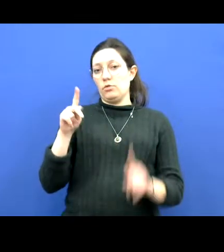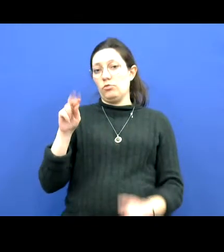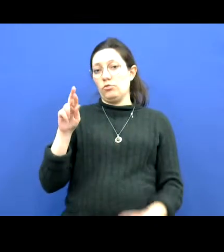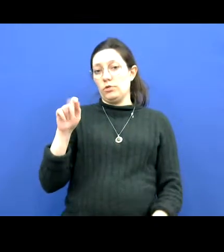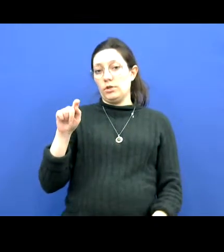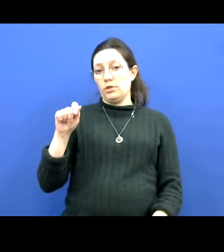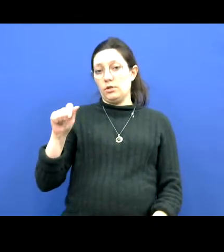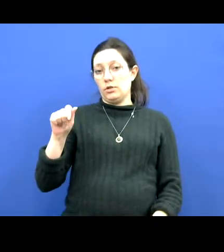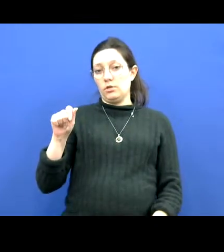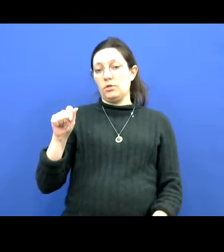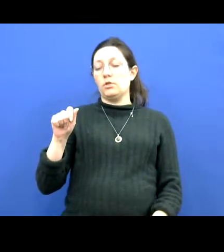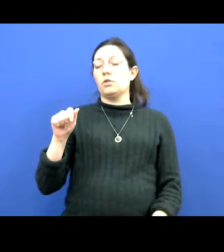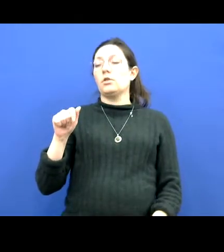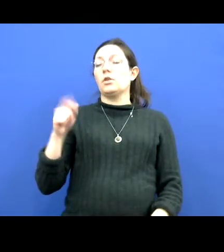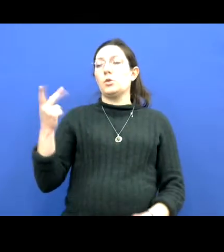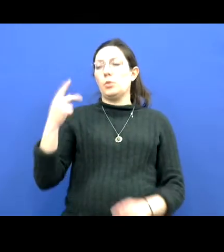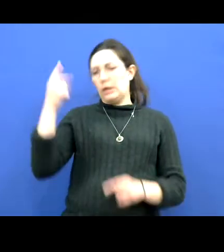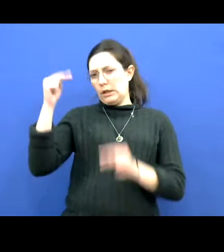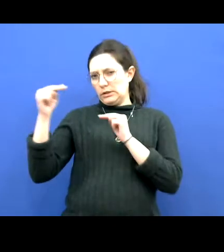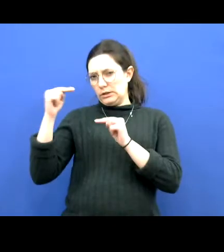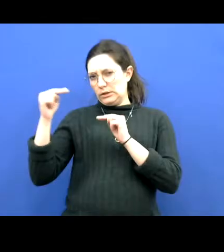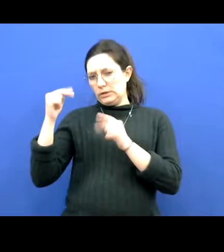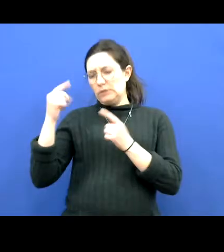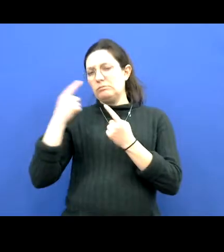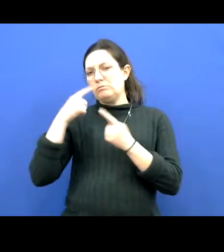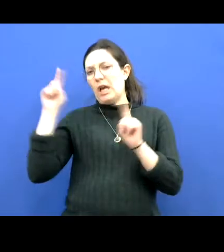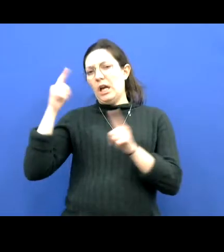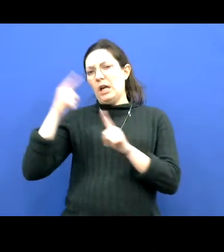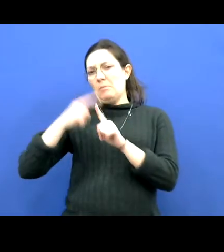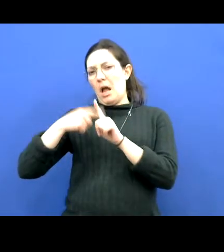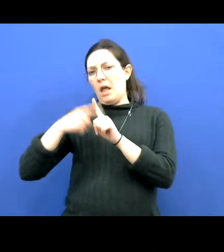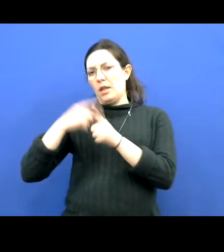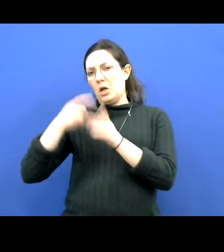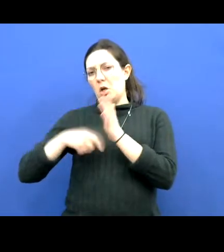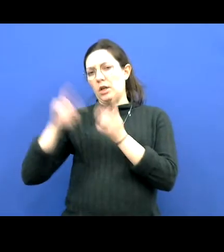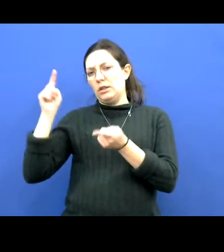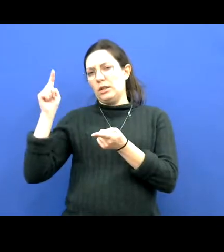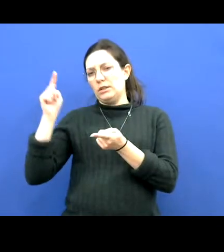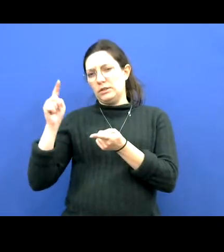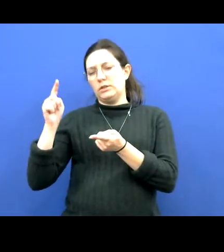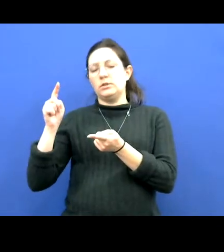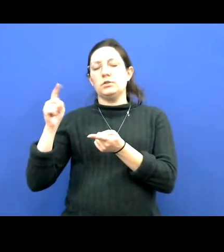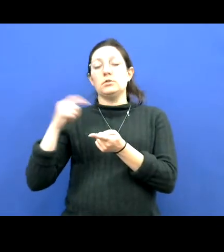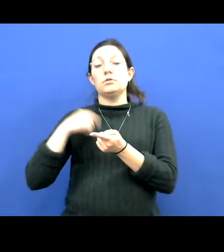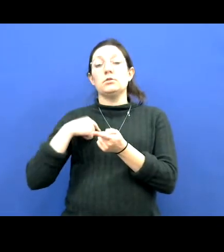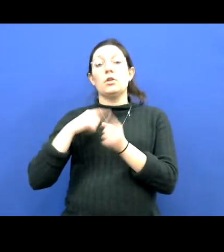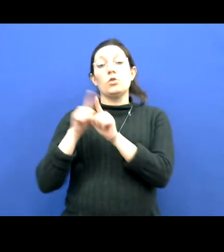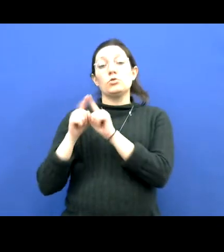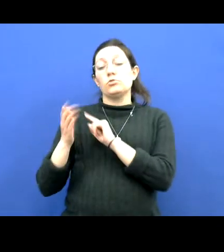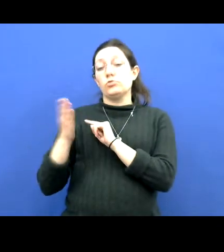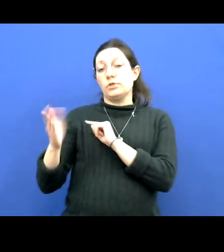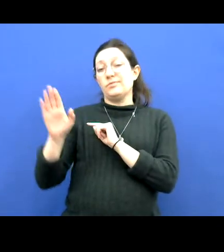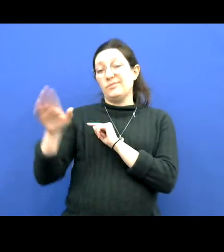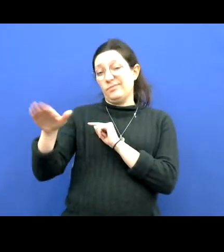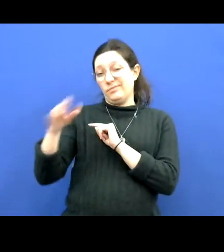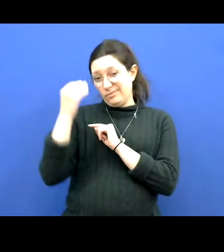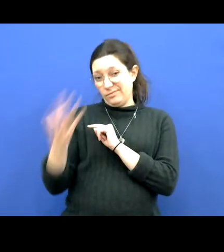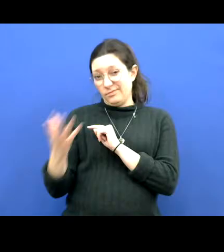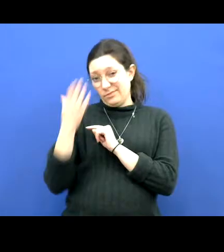the per month down a little bit. But then I suggested to him, one of the things